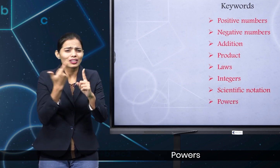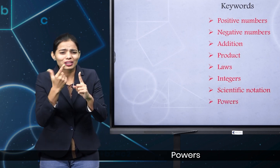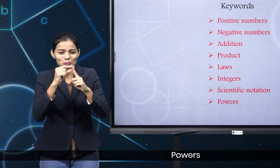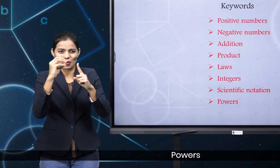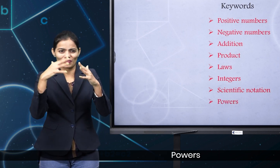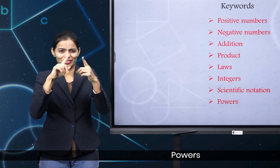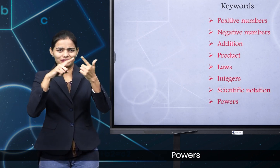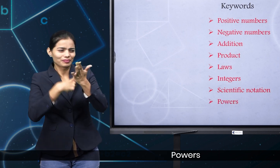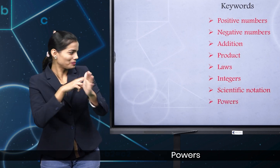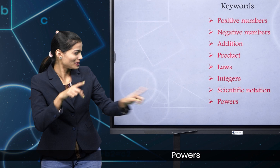powers,